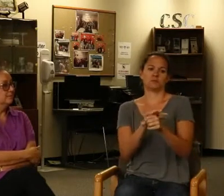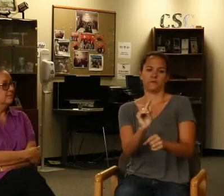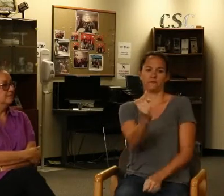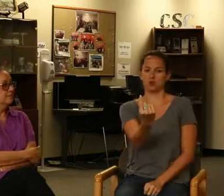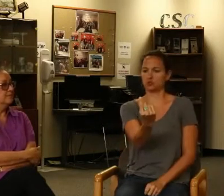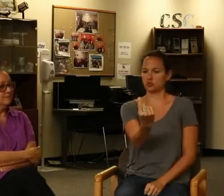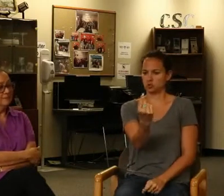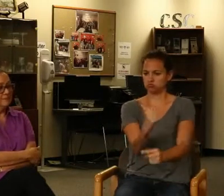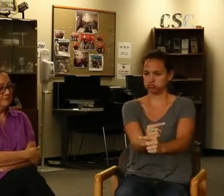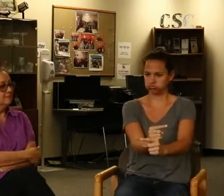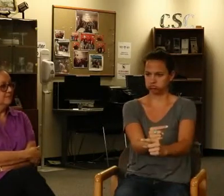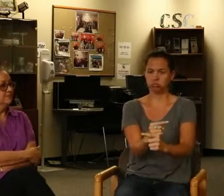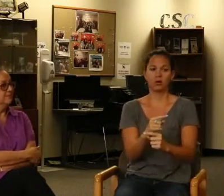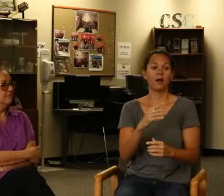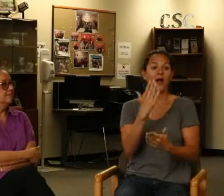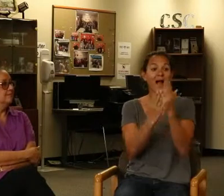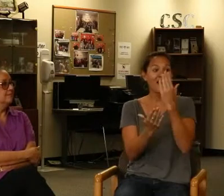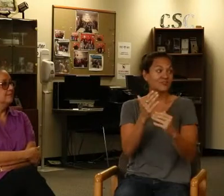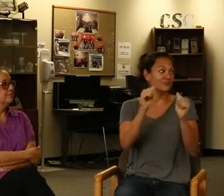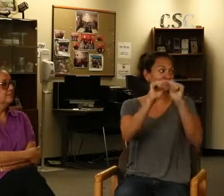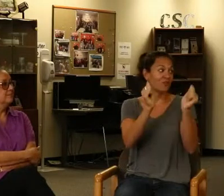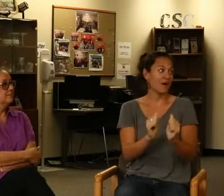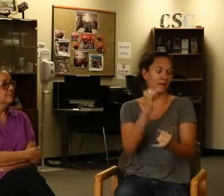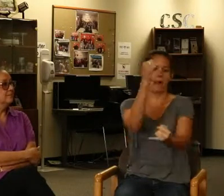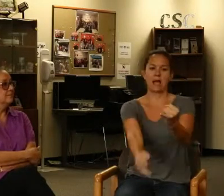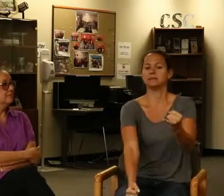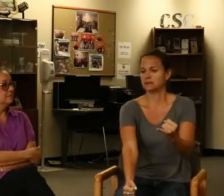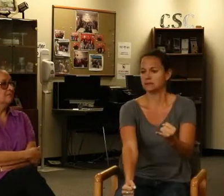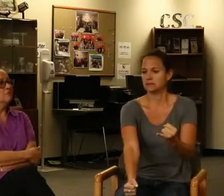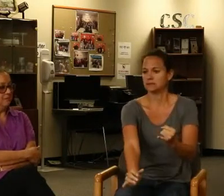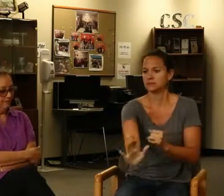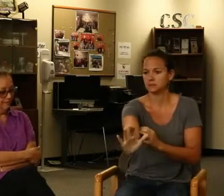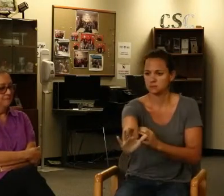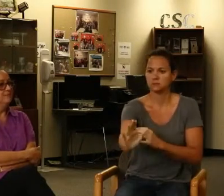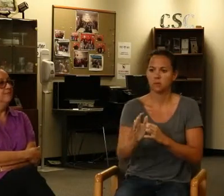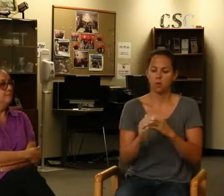that location first to be accurate. The hand shape itself is the last to develop.